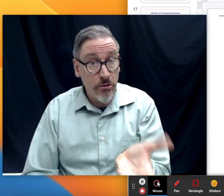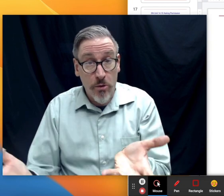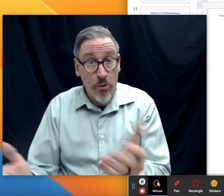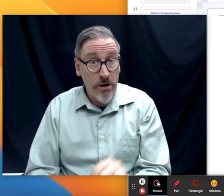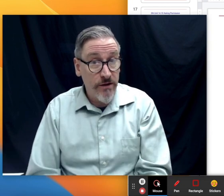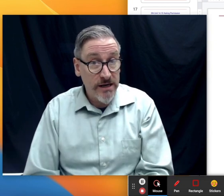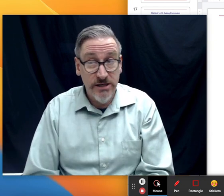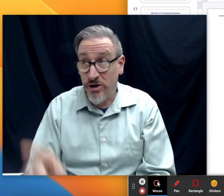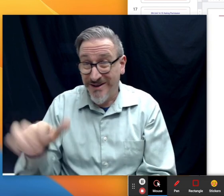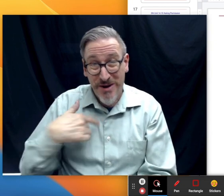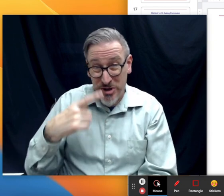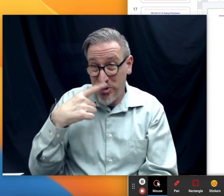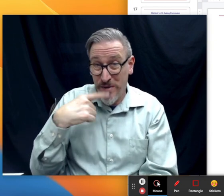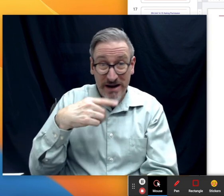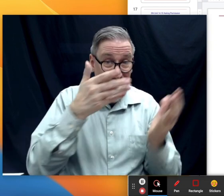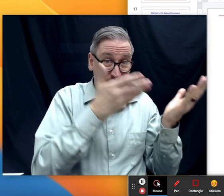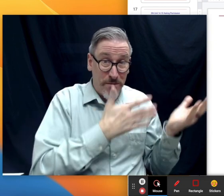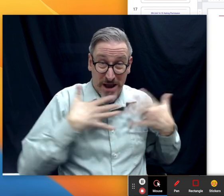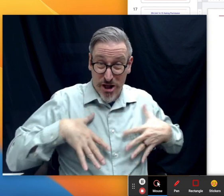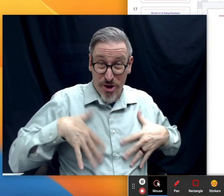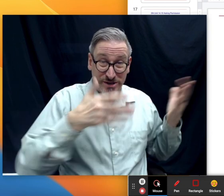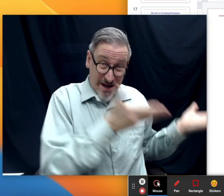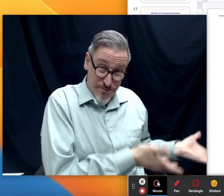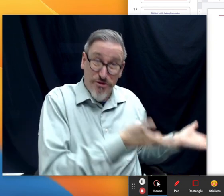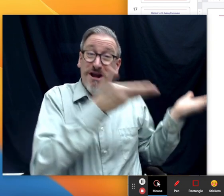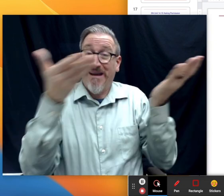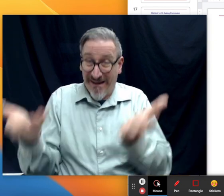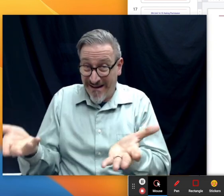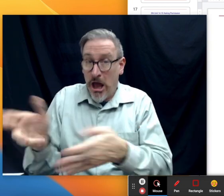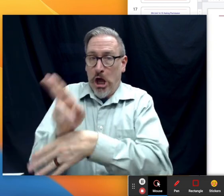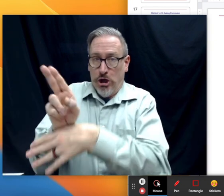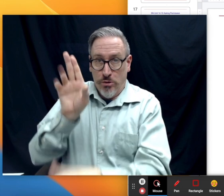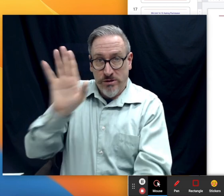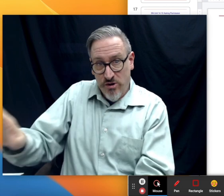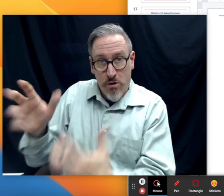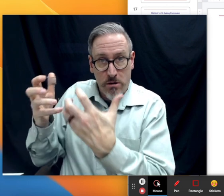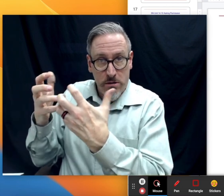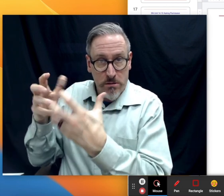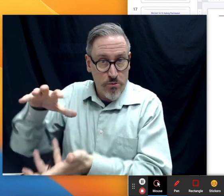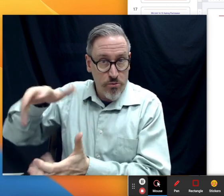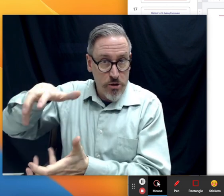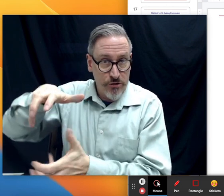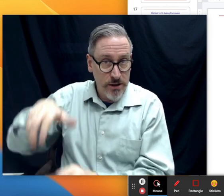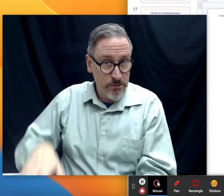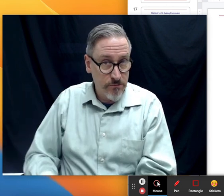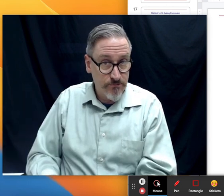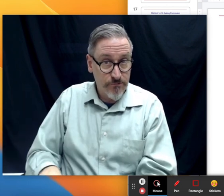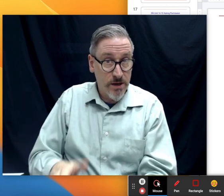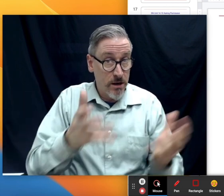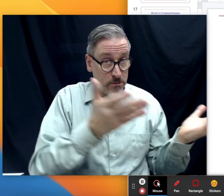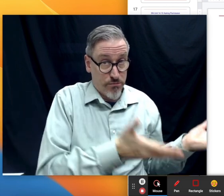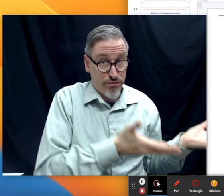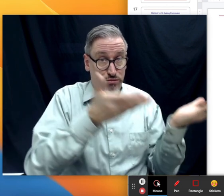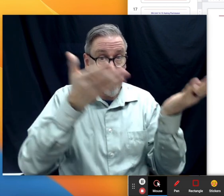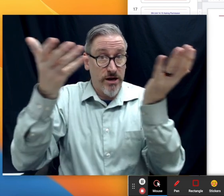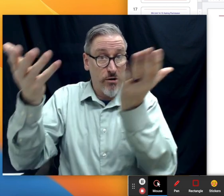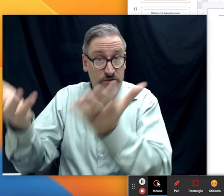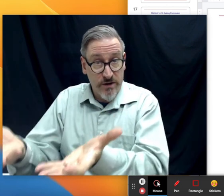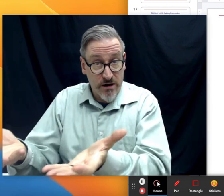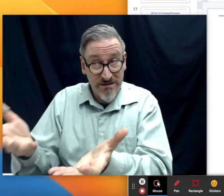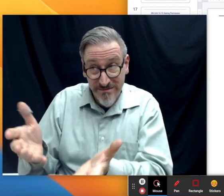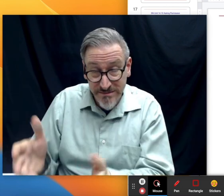And one of the nice things, do you mind if my clothes use your laundry?